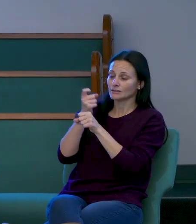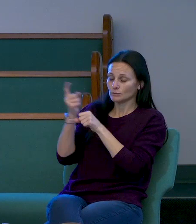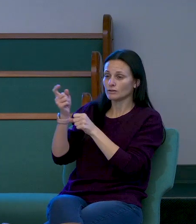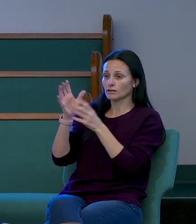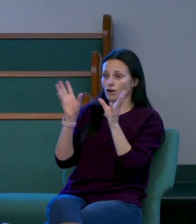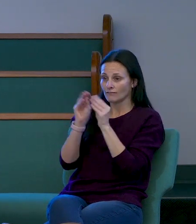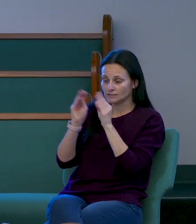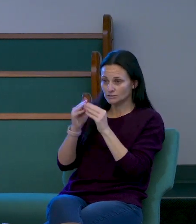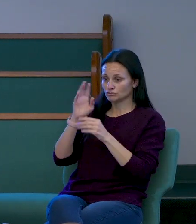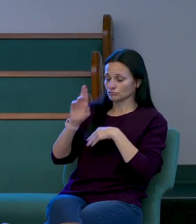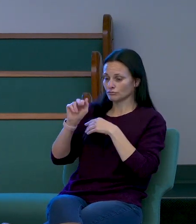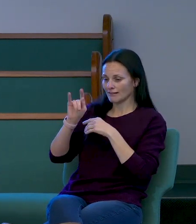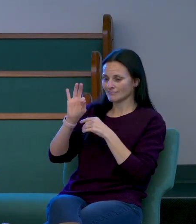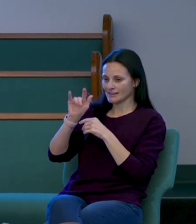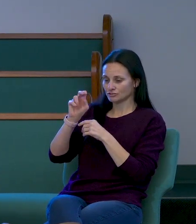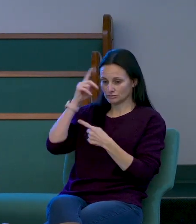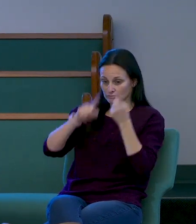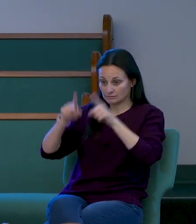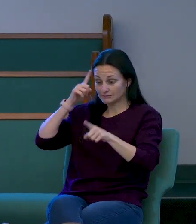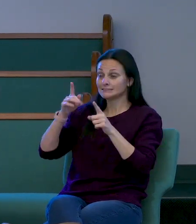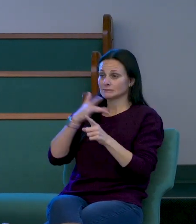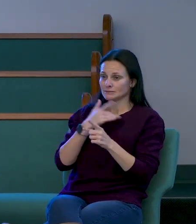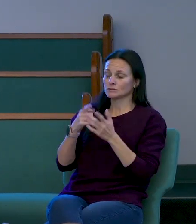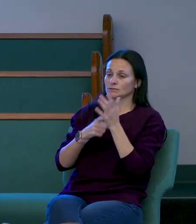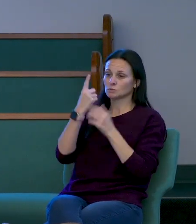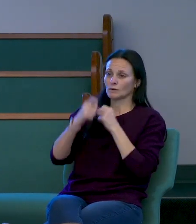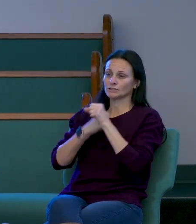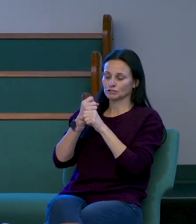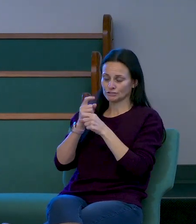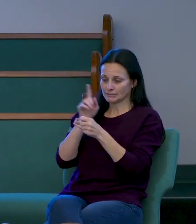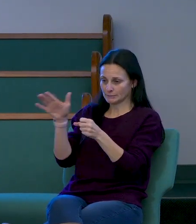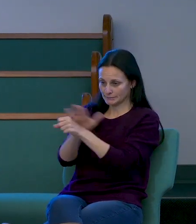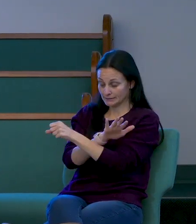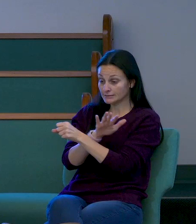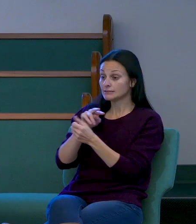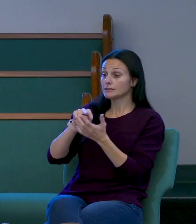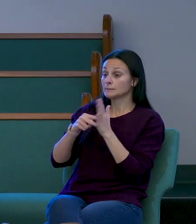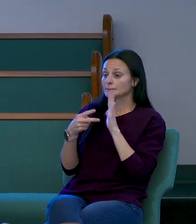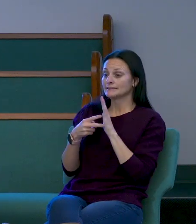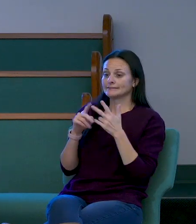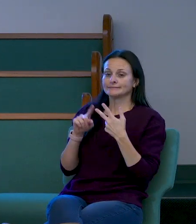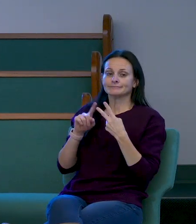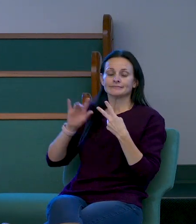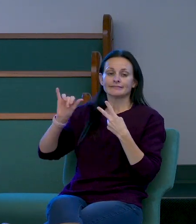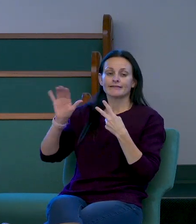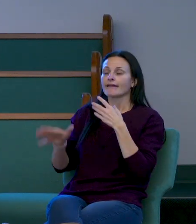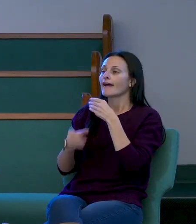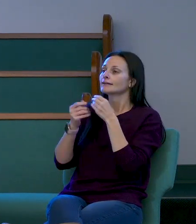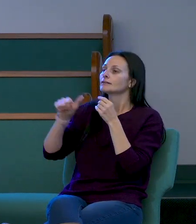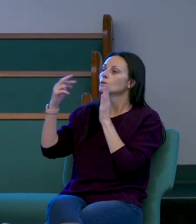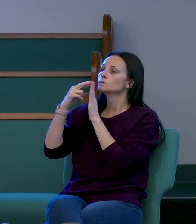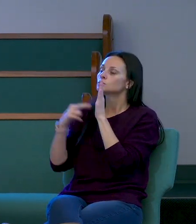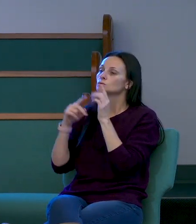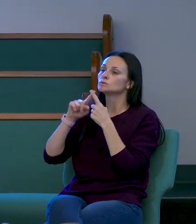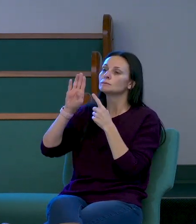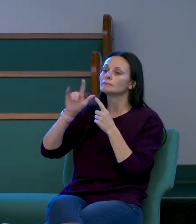a process that usually takes a year to complete. That particular thing is like adding another rule to the Bill